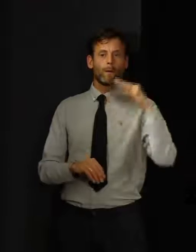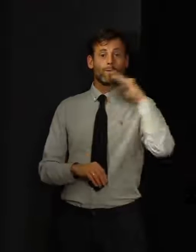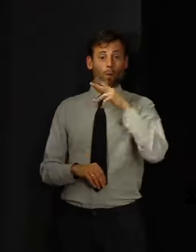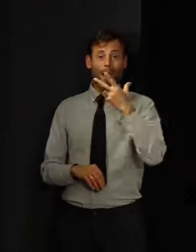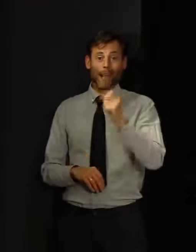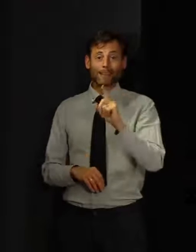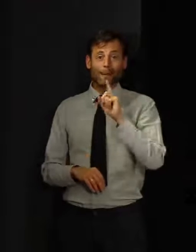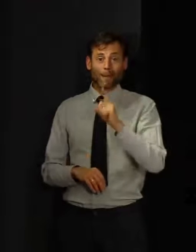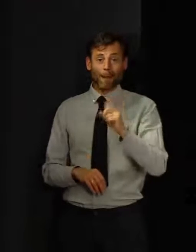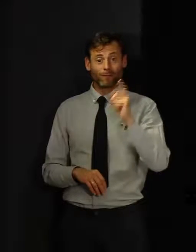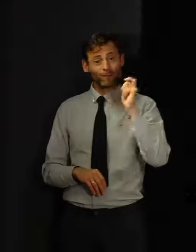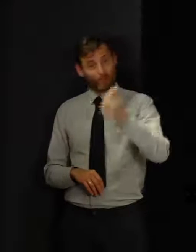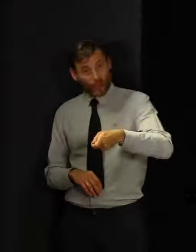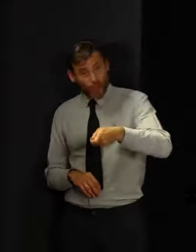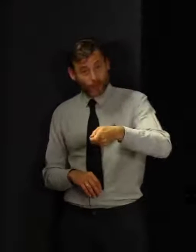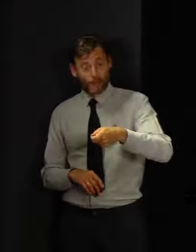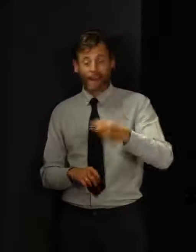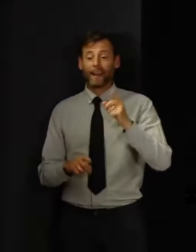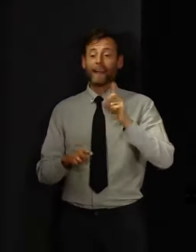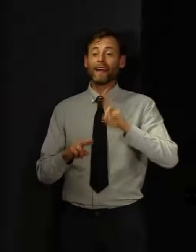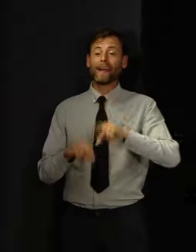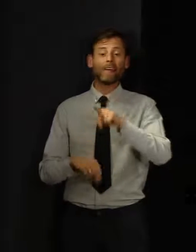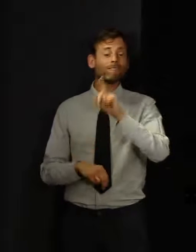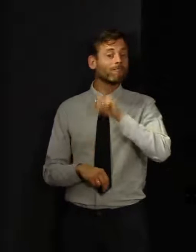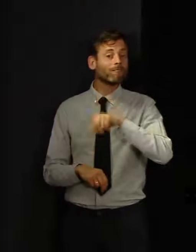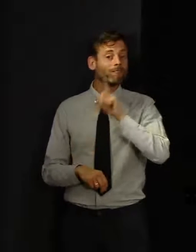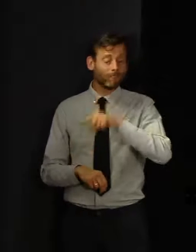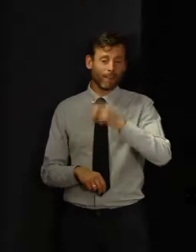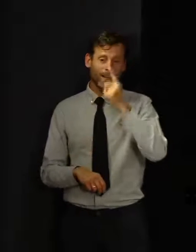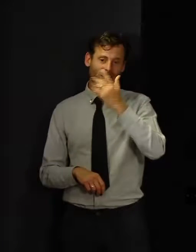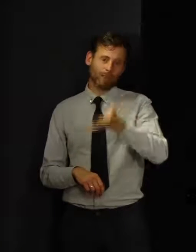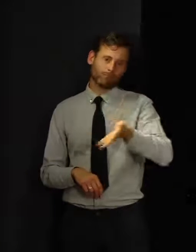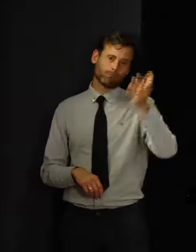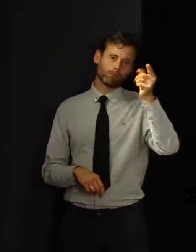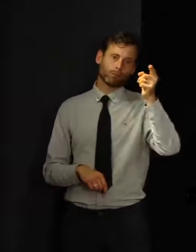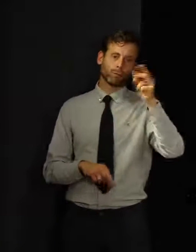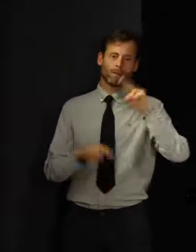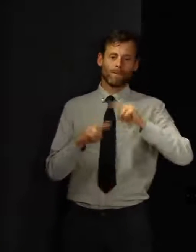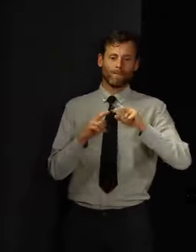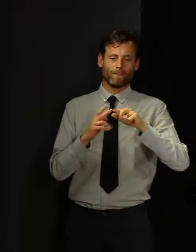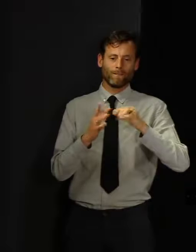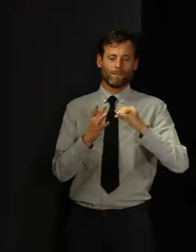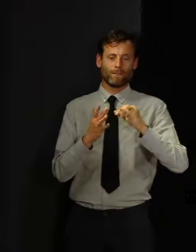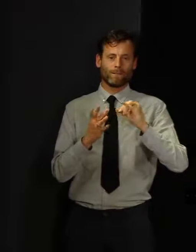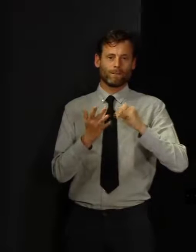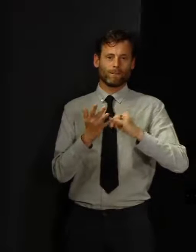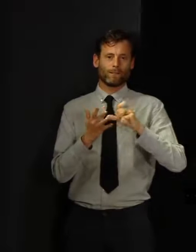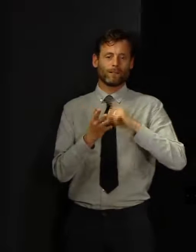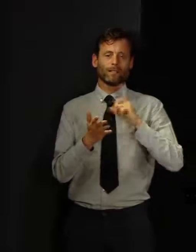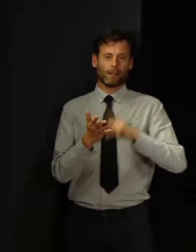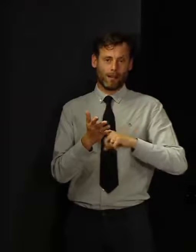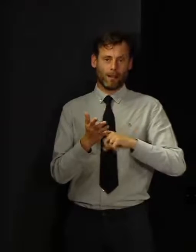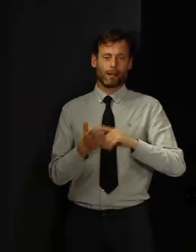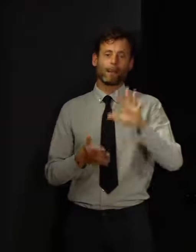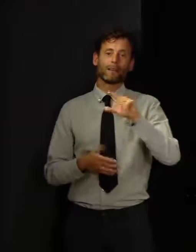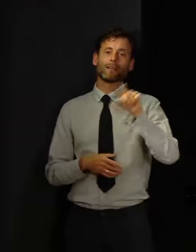fine, with the ability, if necessary, to report it to the fiscal, which carries in this